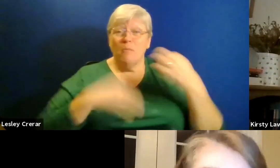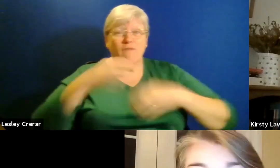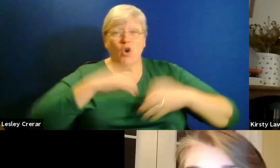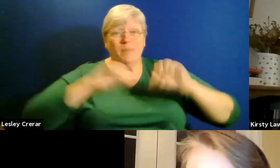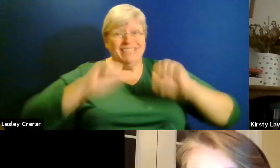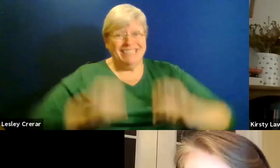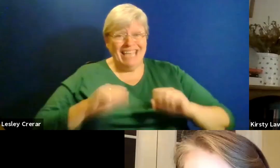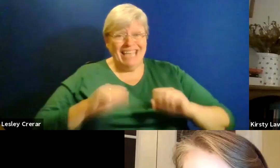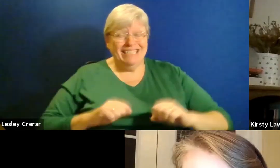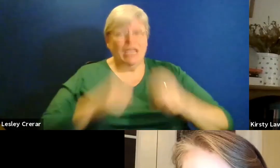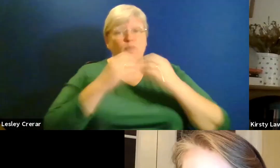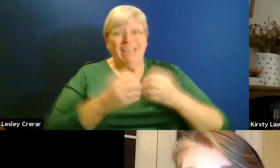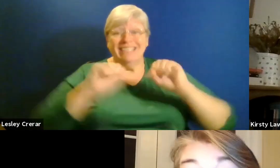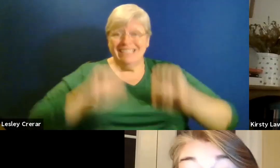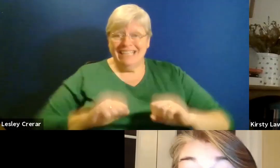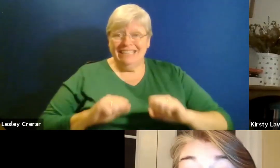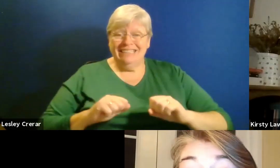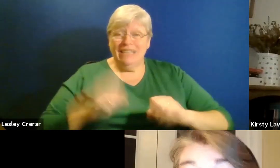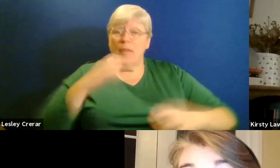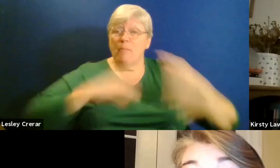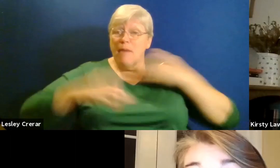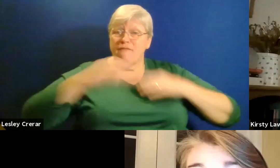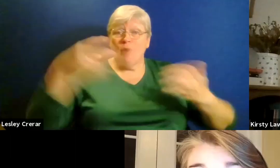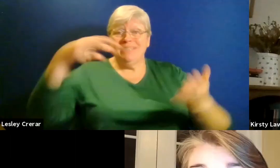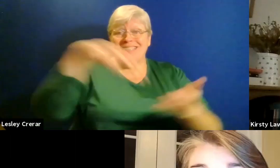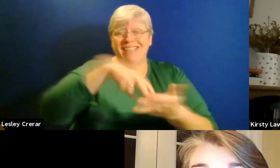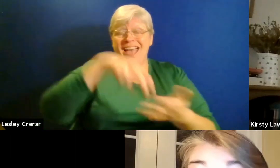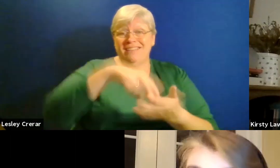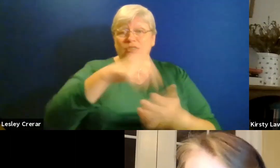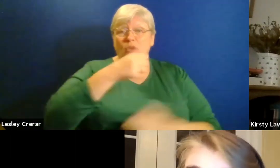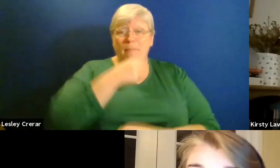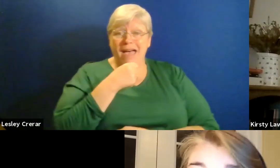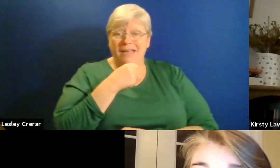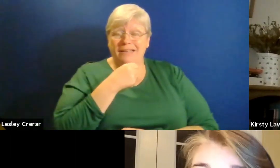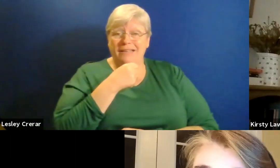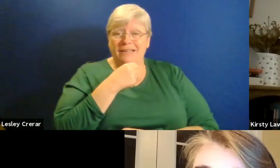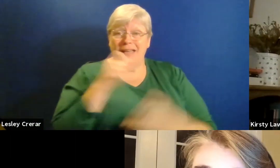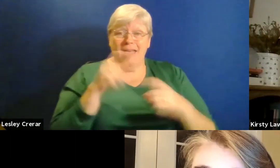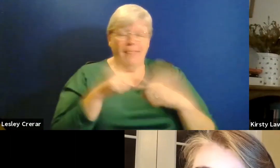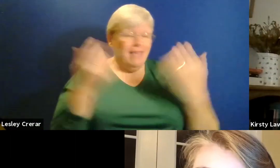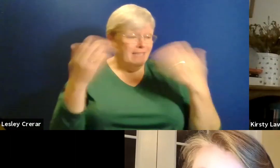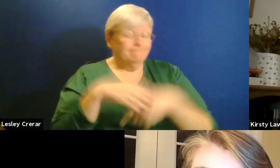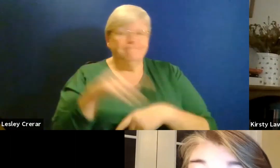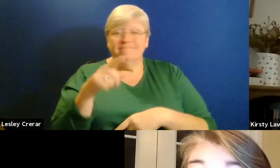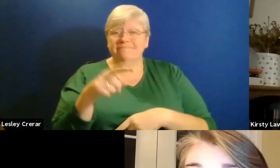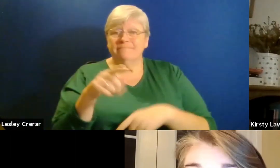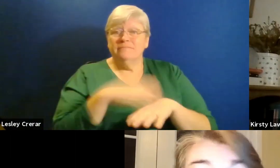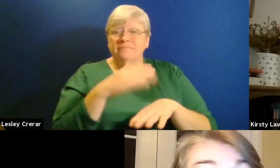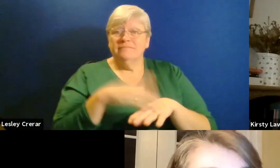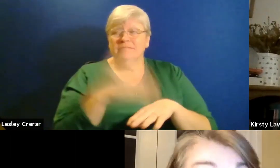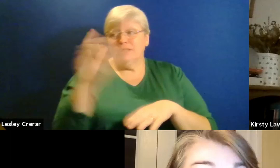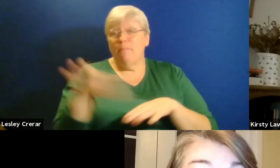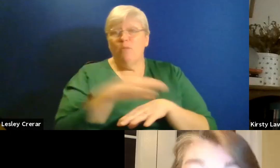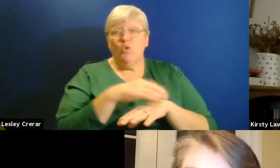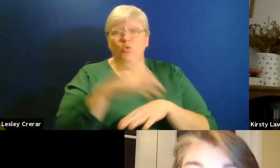then practice it sitting down. If you're going to be standing at a mic, such as the evening that Leopard Arts had at the Blue Lamp,